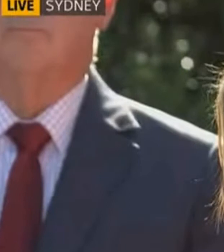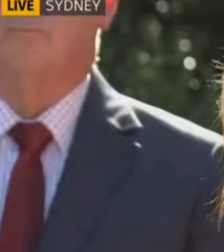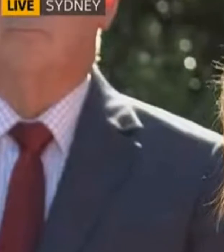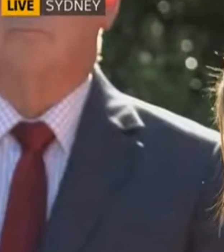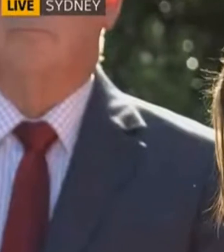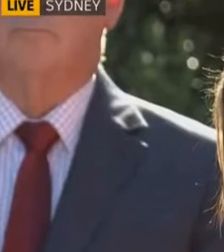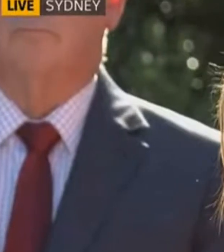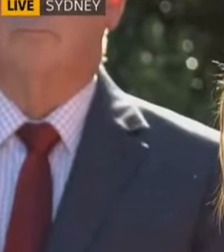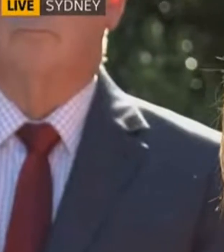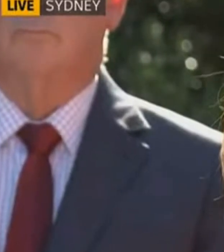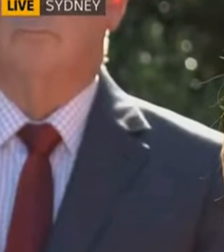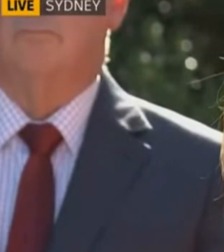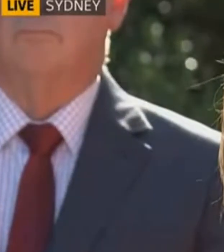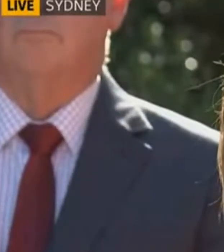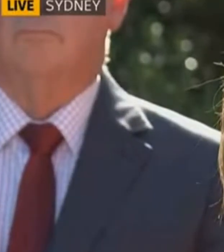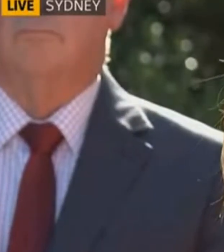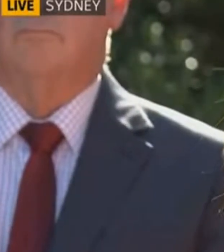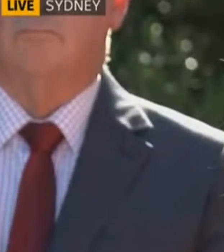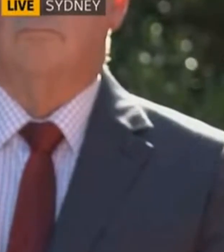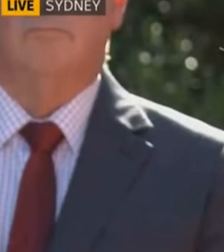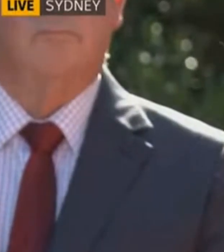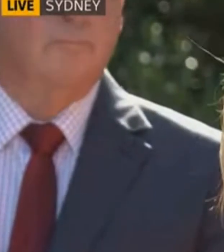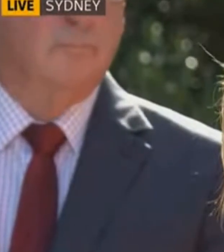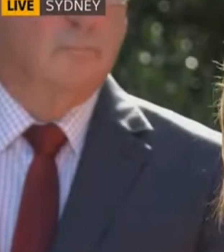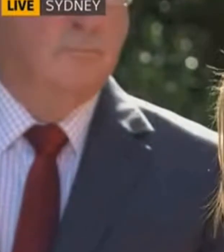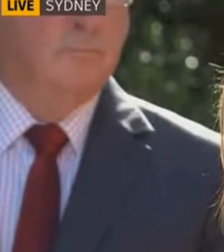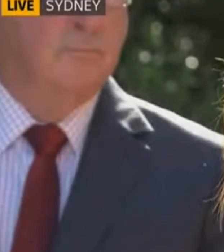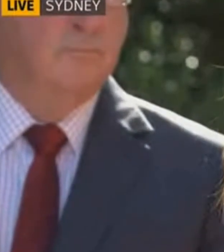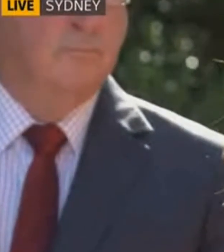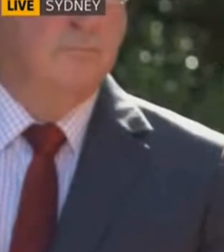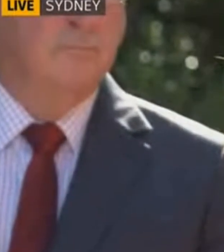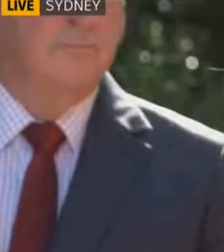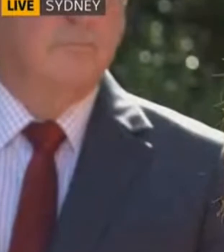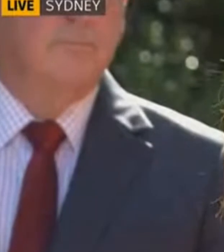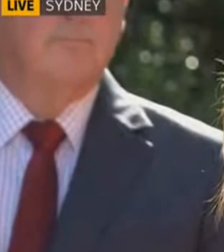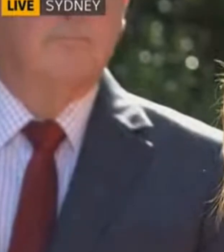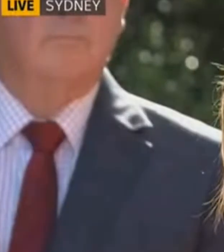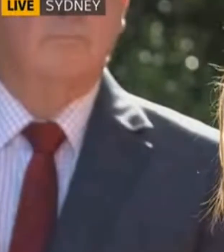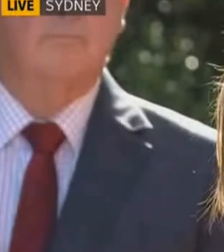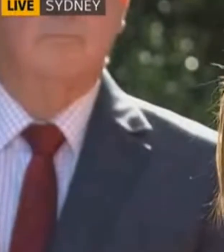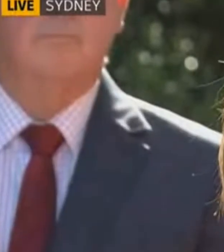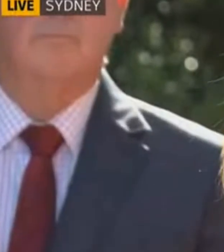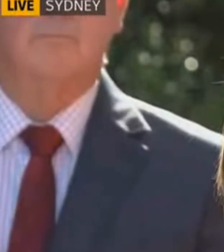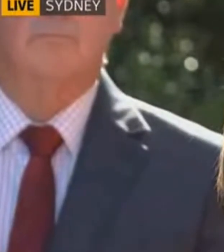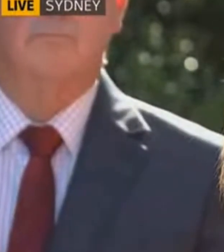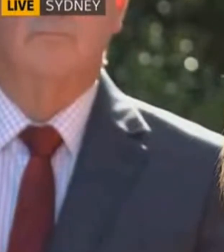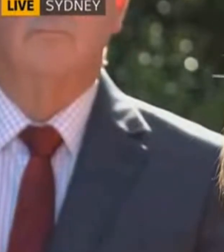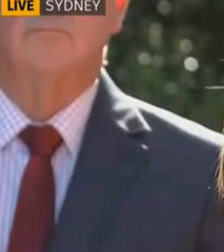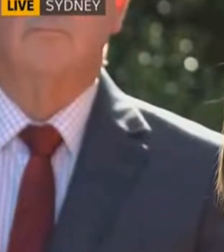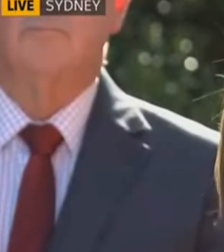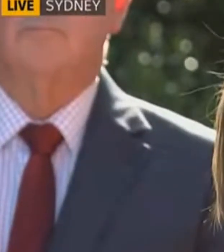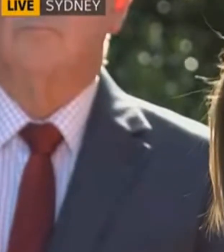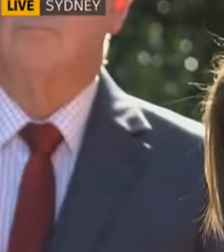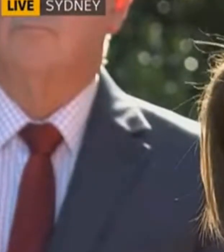pressure off Victorian resources because our police and our health officials are able to do their jobs on this side of the border and allow